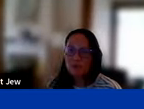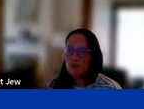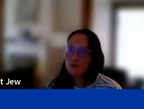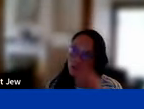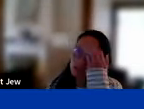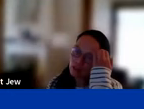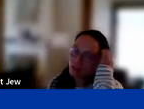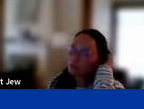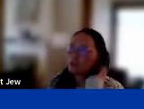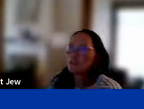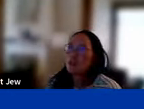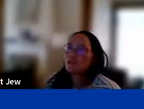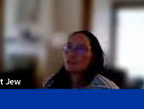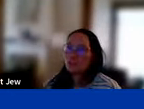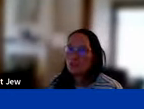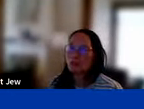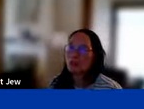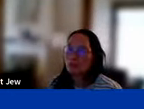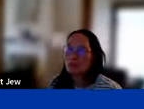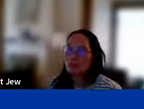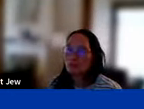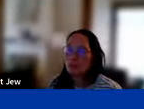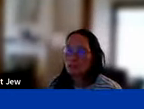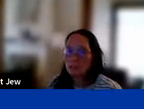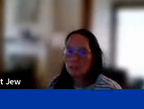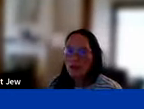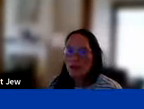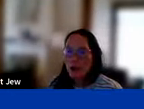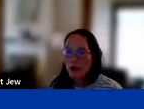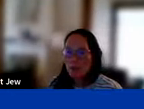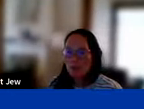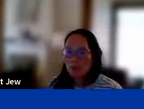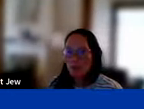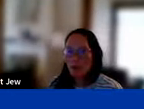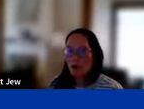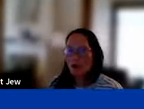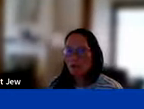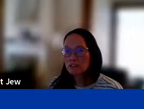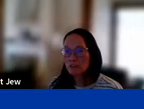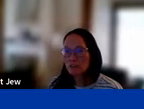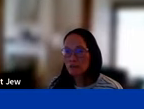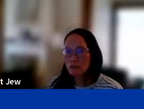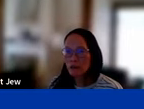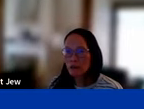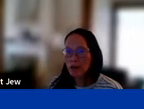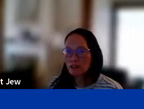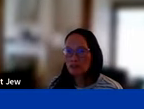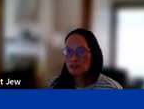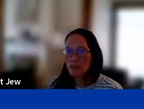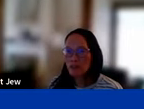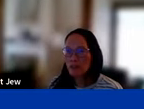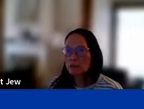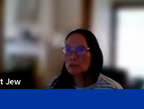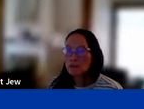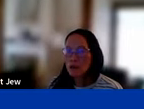I think one of the things that we can also look into addressing is for our organization, we've had a